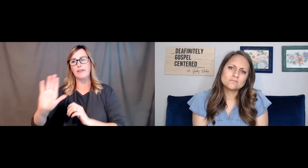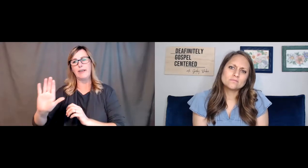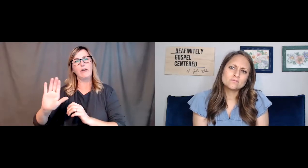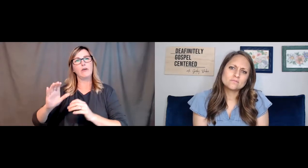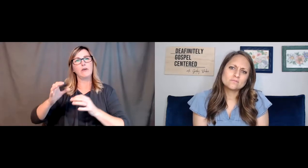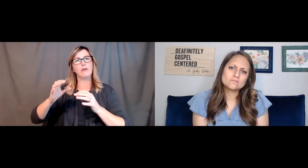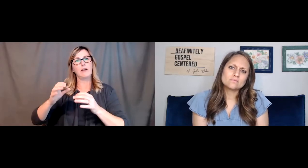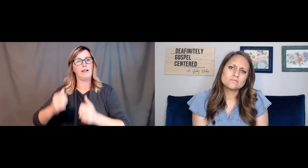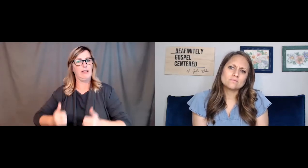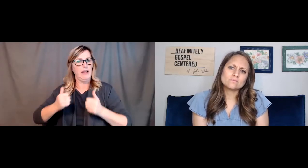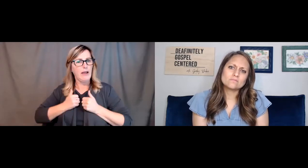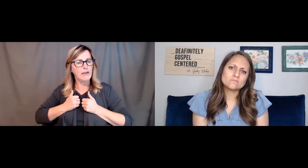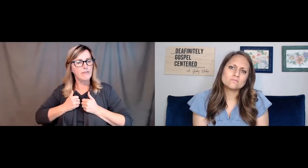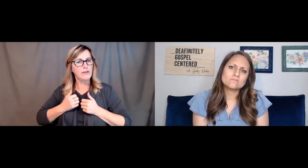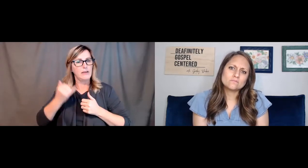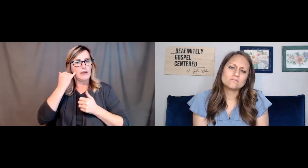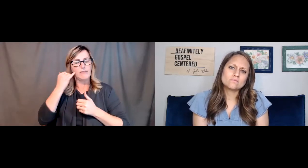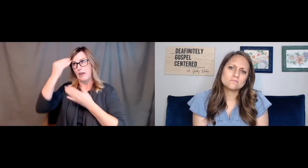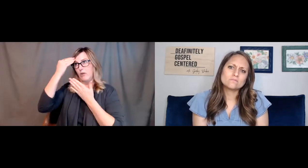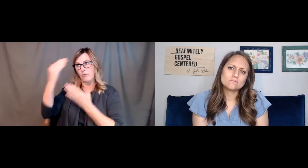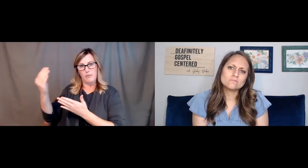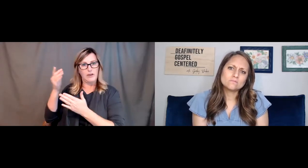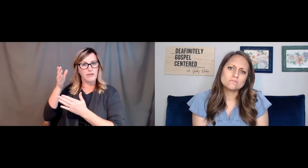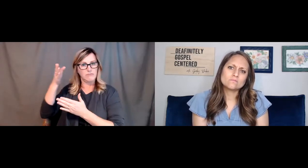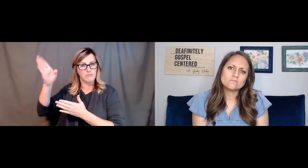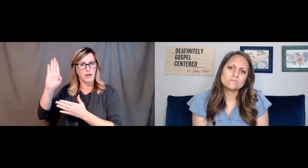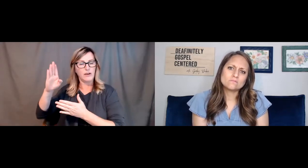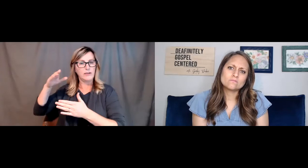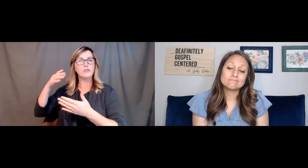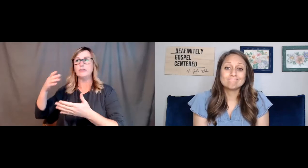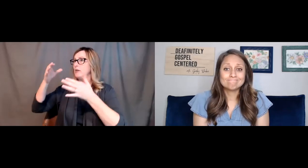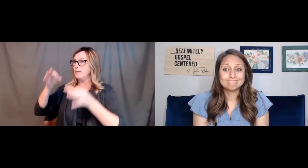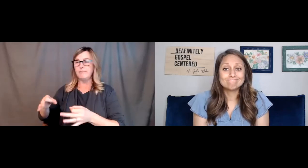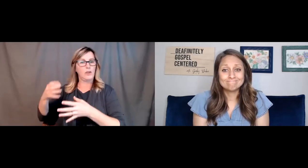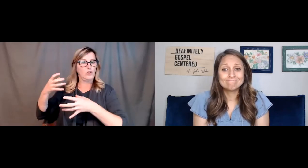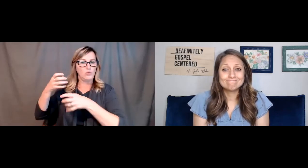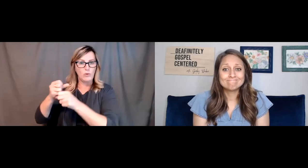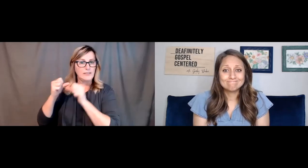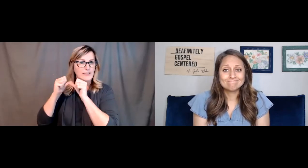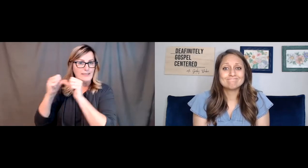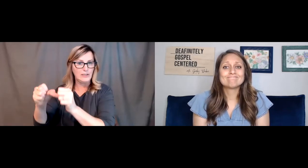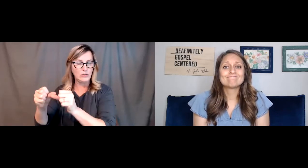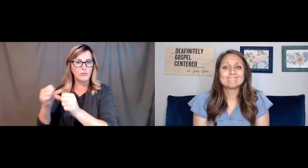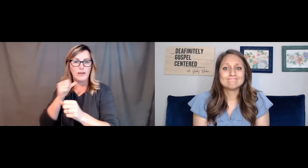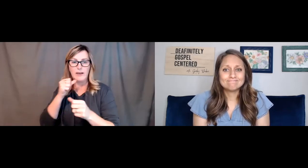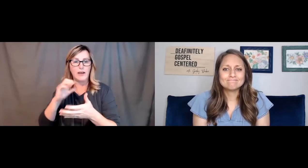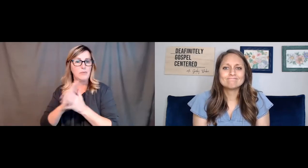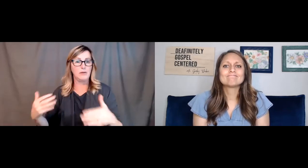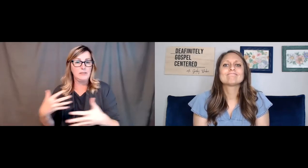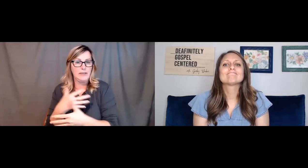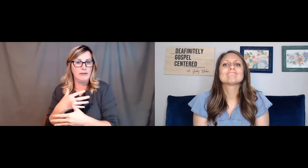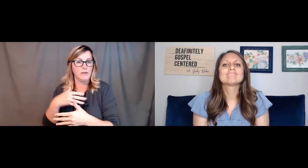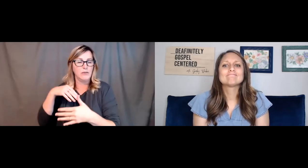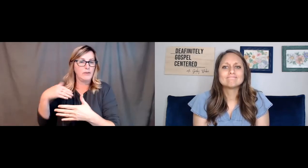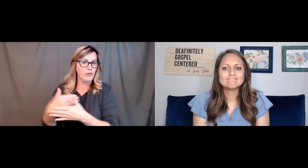I know that it could have changed their lives if they had obeyed God and decided to trust Him and